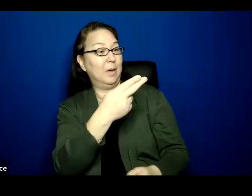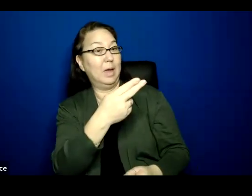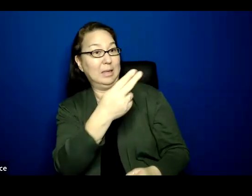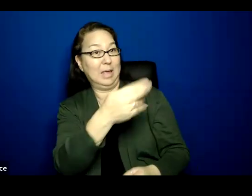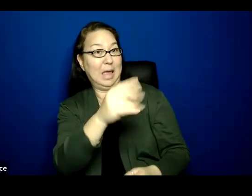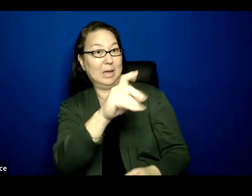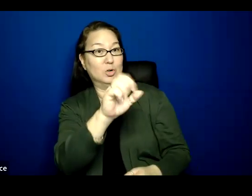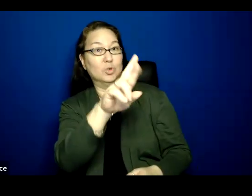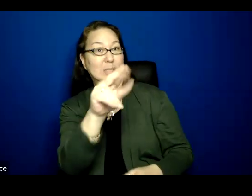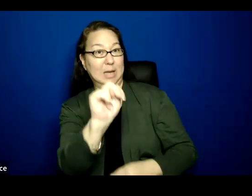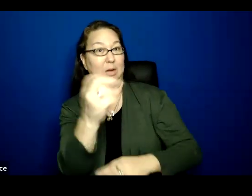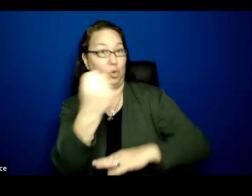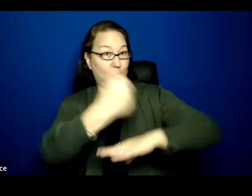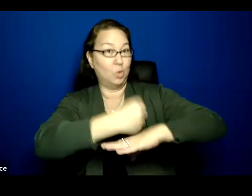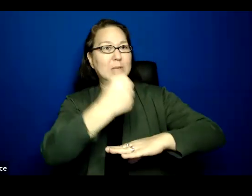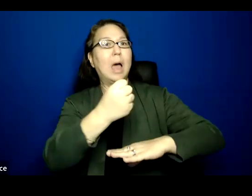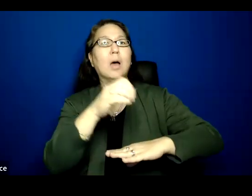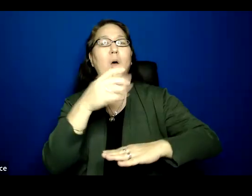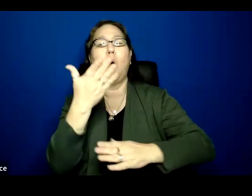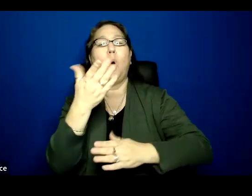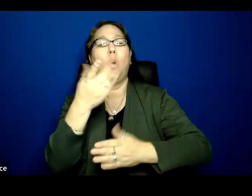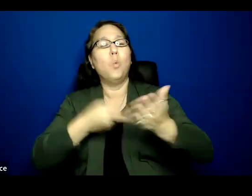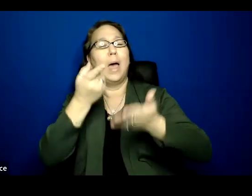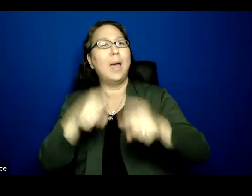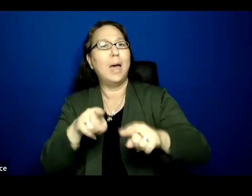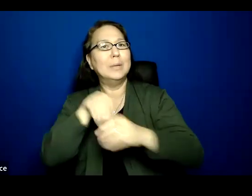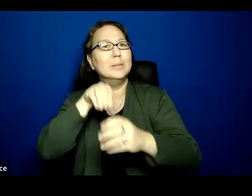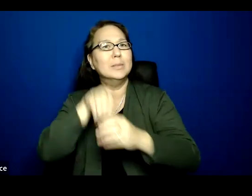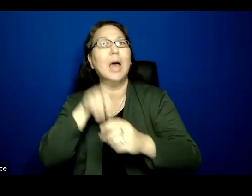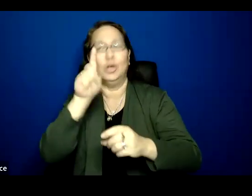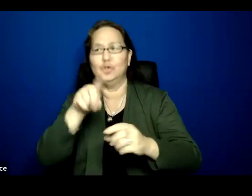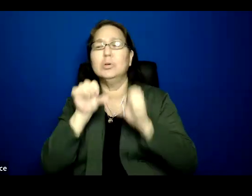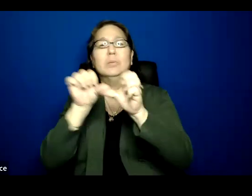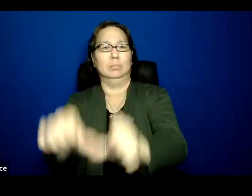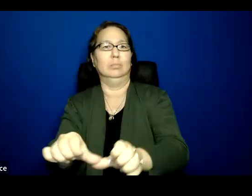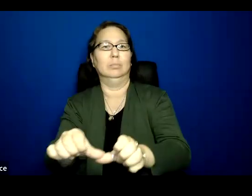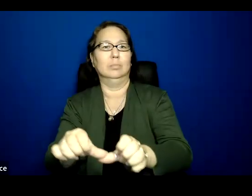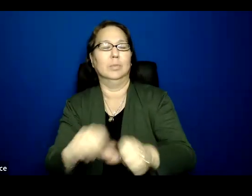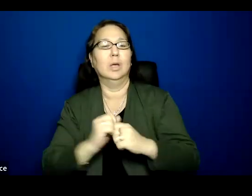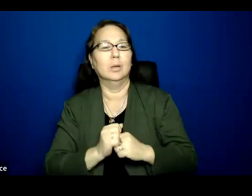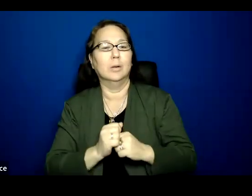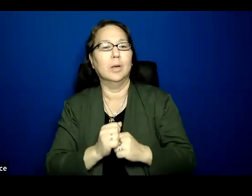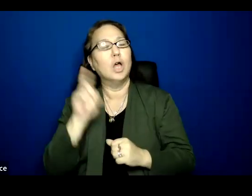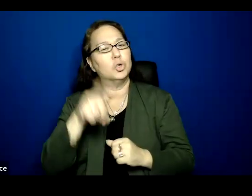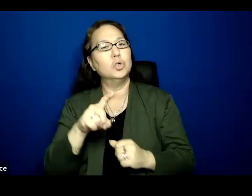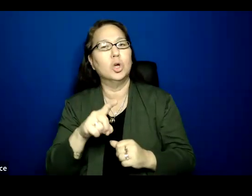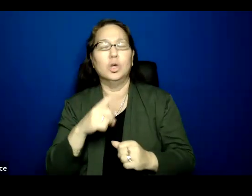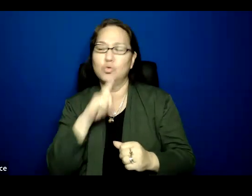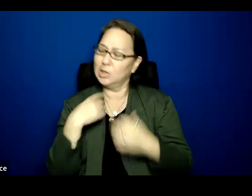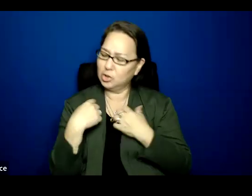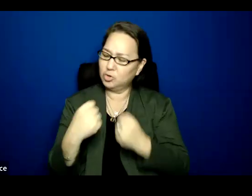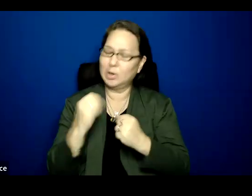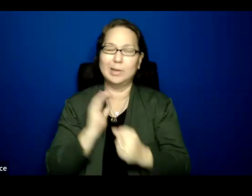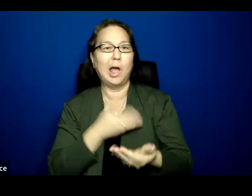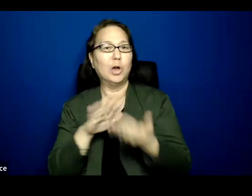support instructions should continue across the district. The shutdown should not erase the Henderson success. It should strengthen our community and what it